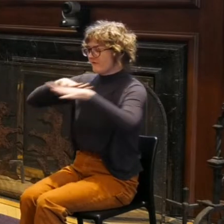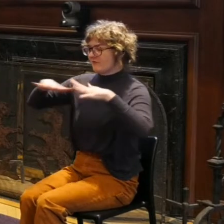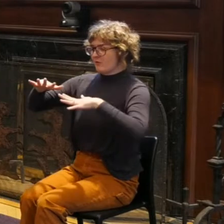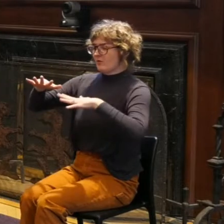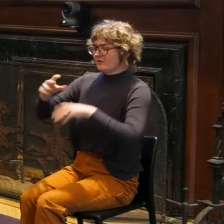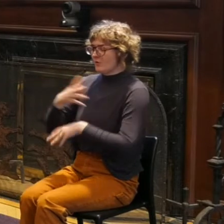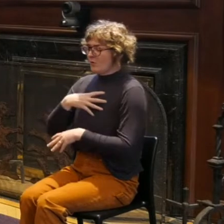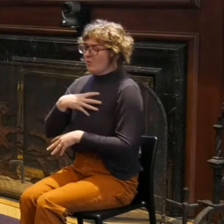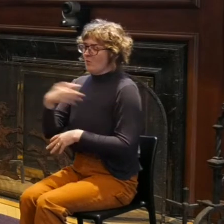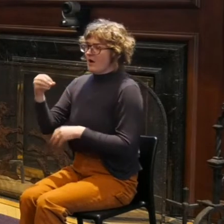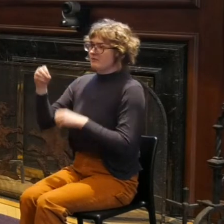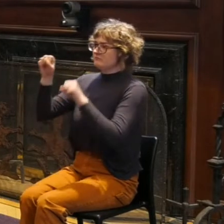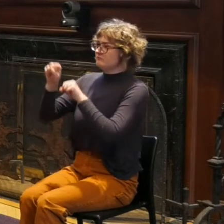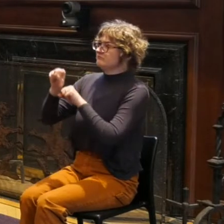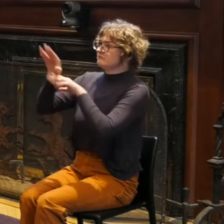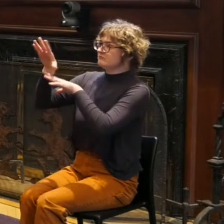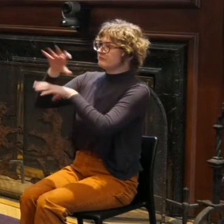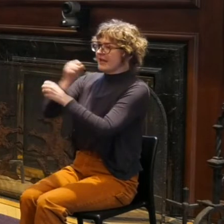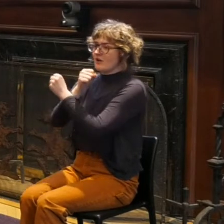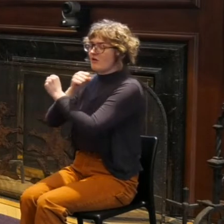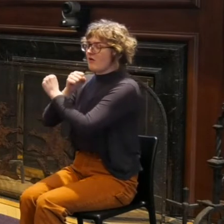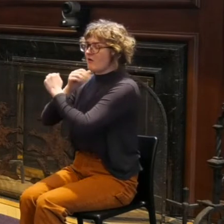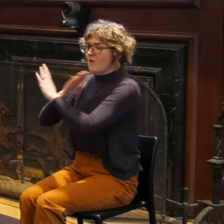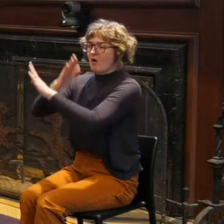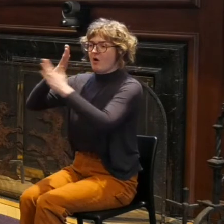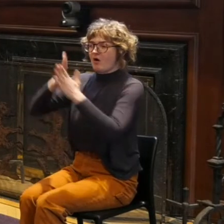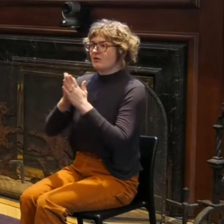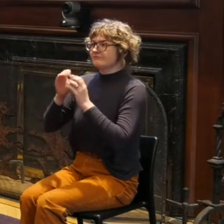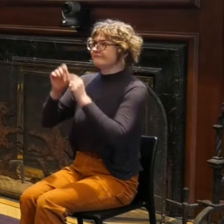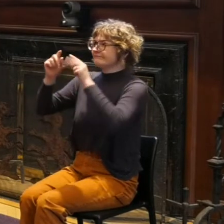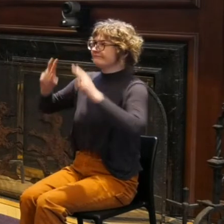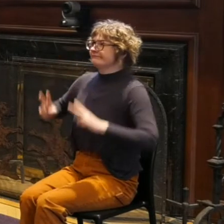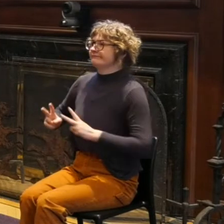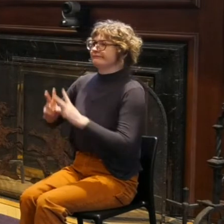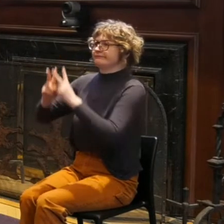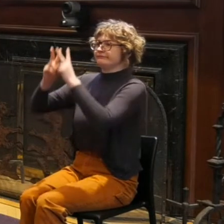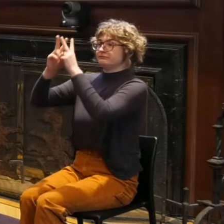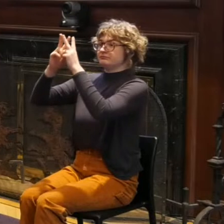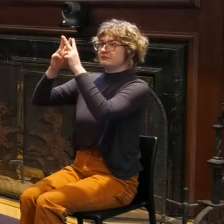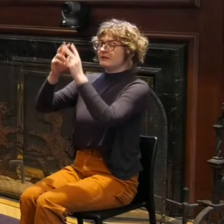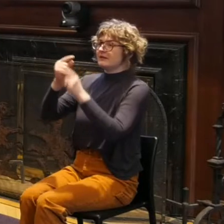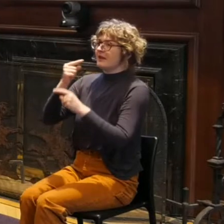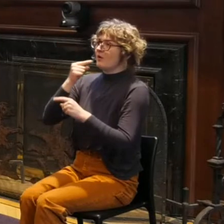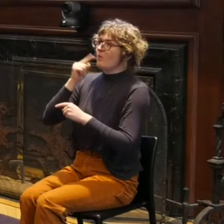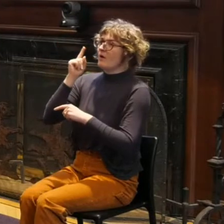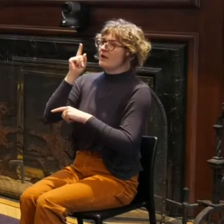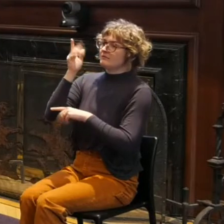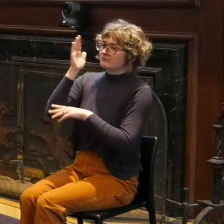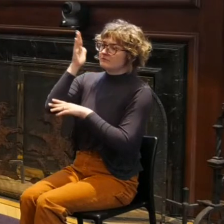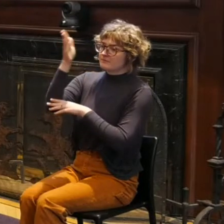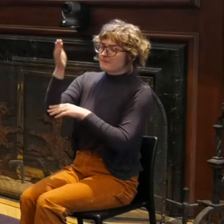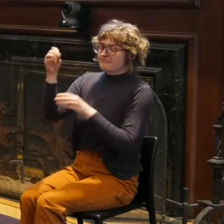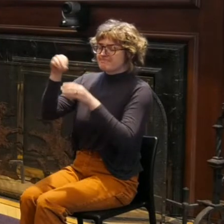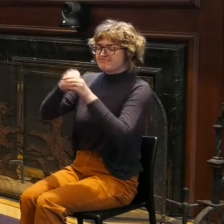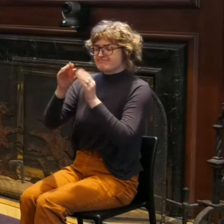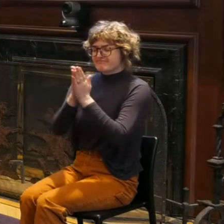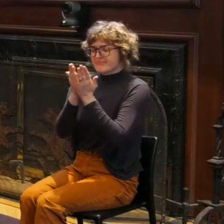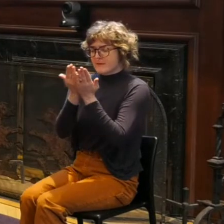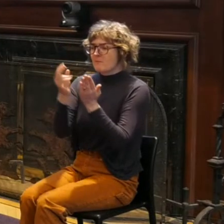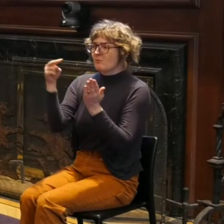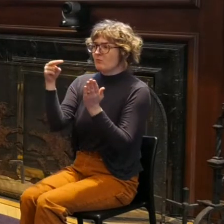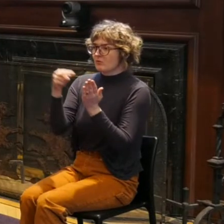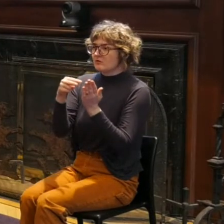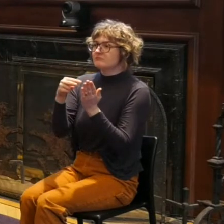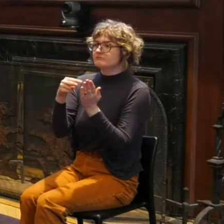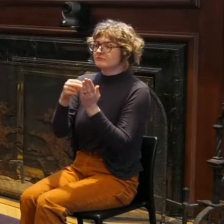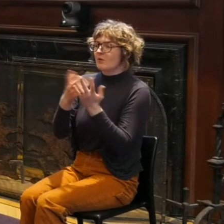obelisk, and a guard tower, saying that one day she will put them in a book about what